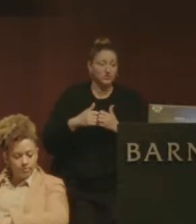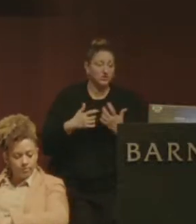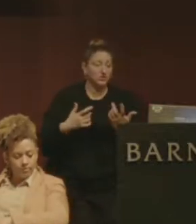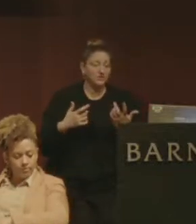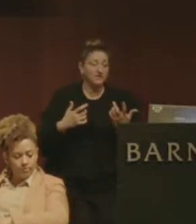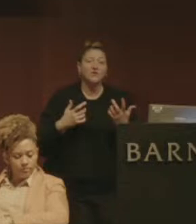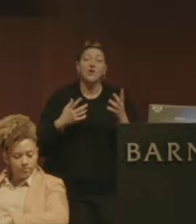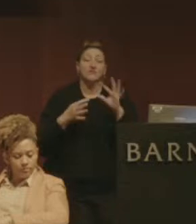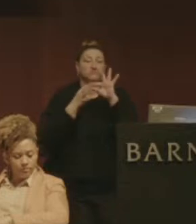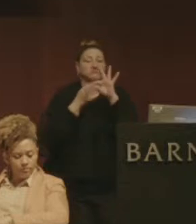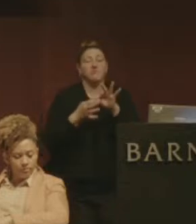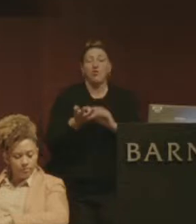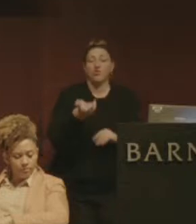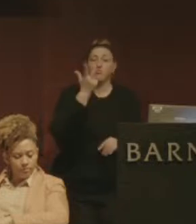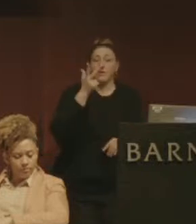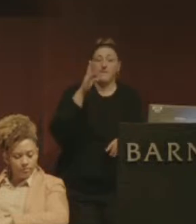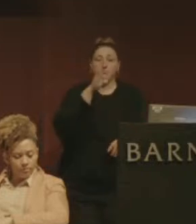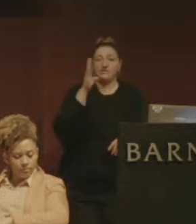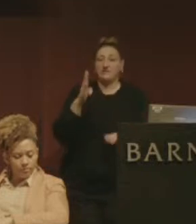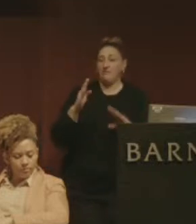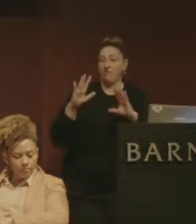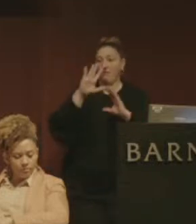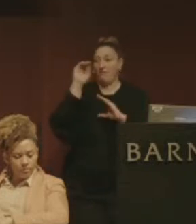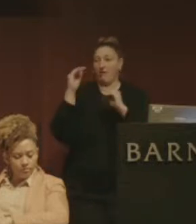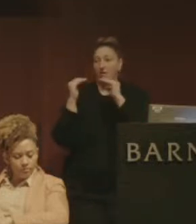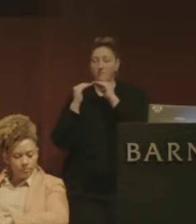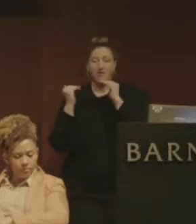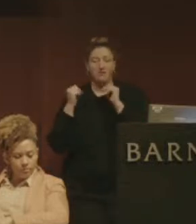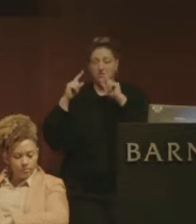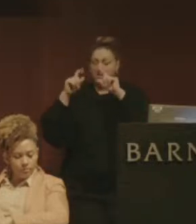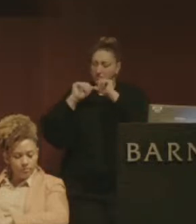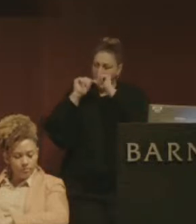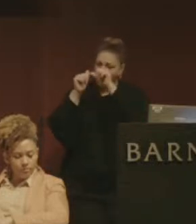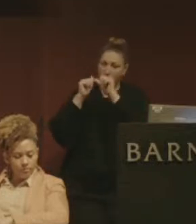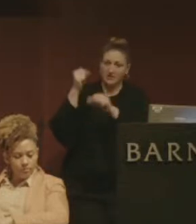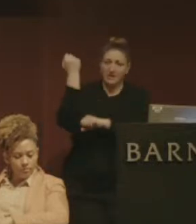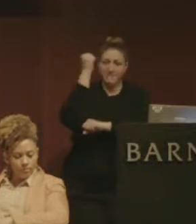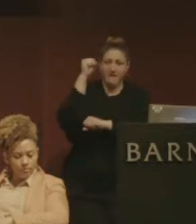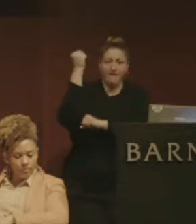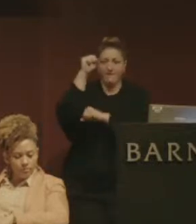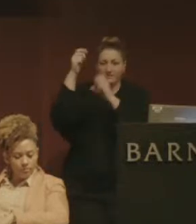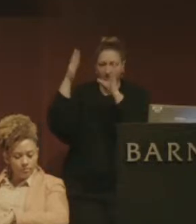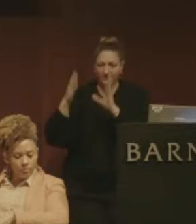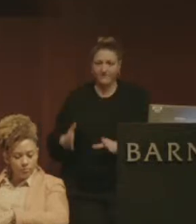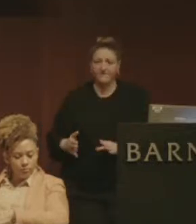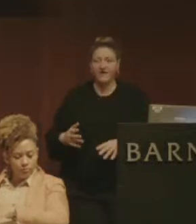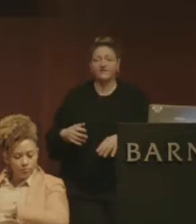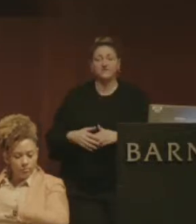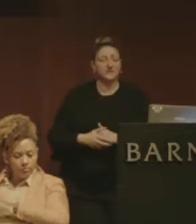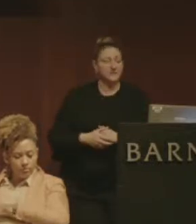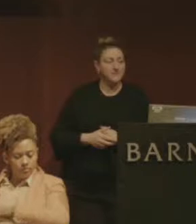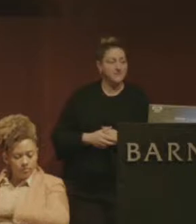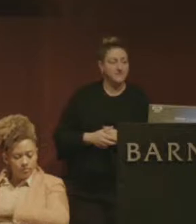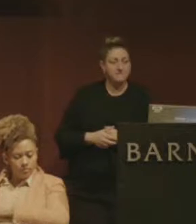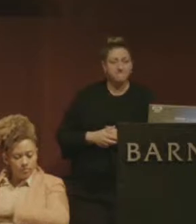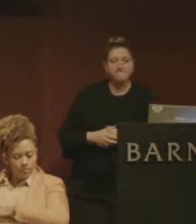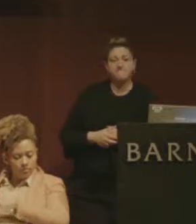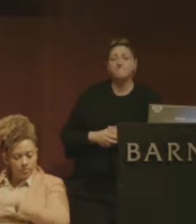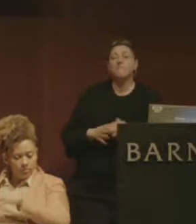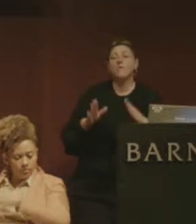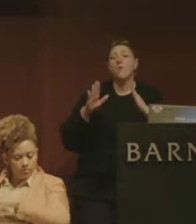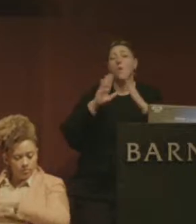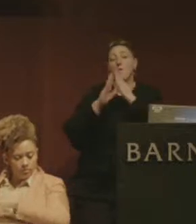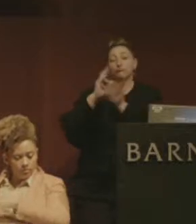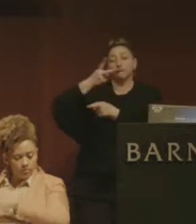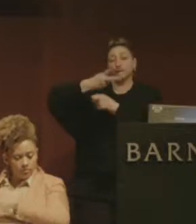three Brazilian colleagues, longtime Gamboa de Baixo activist Ana Caminha, Ana Cristina da Silva Caminha, urbanism graduate